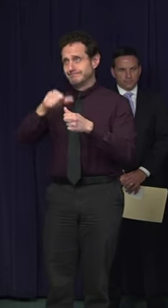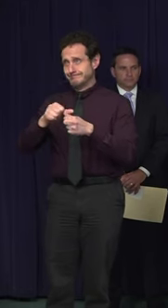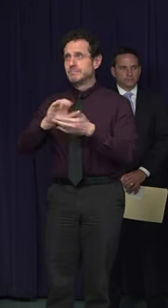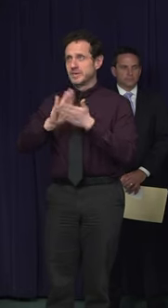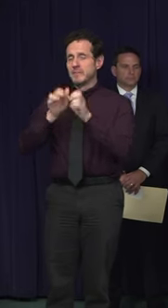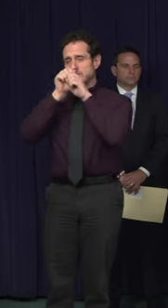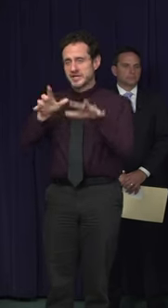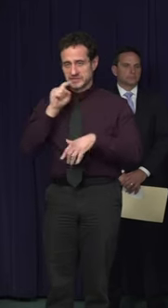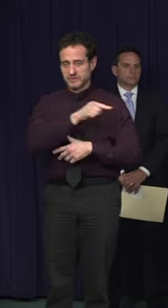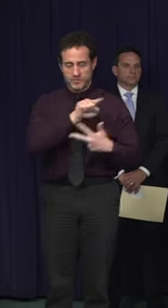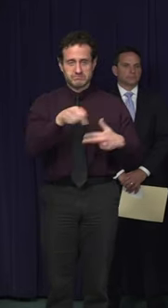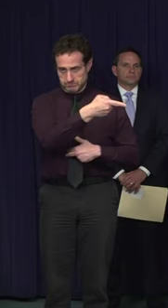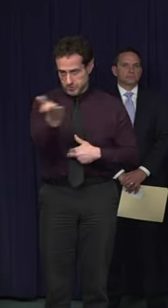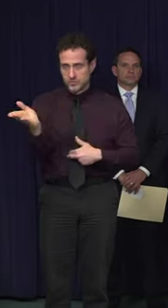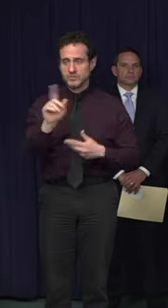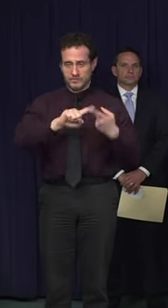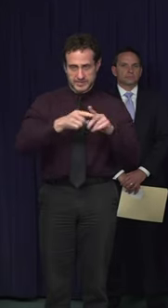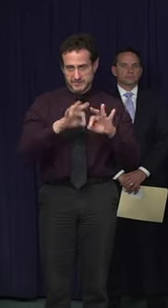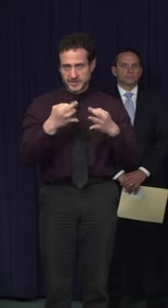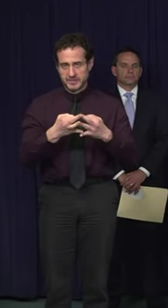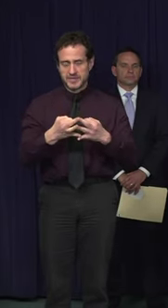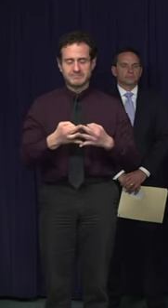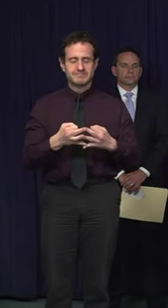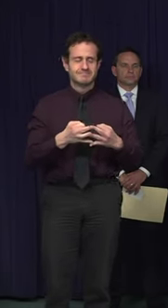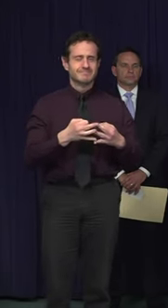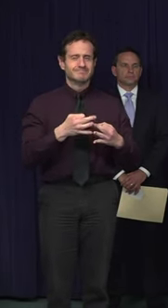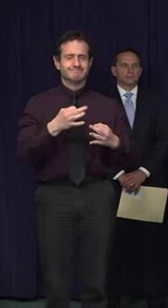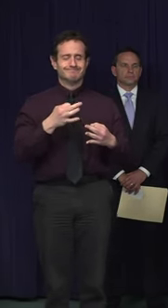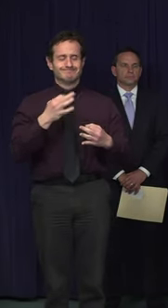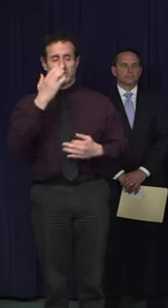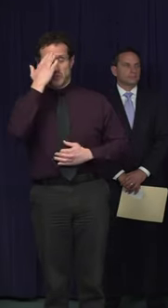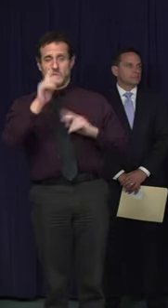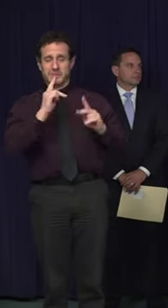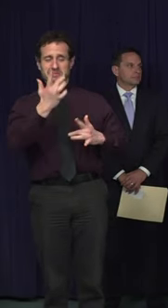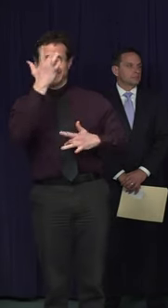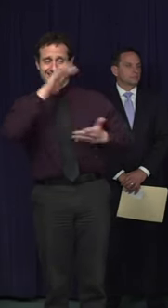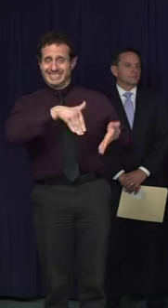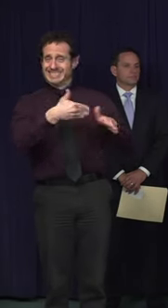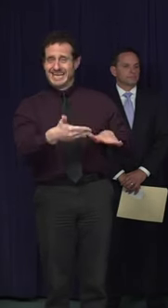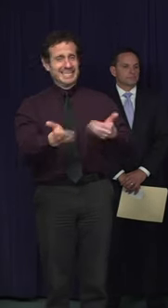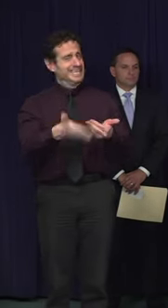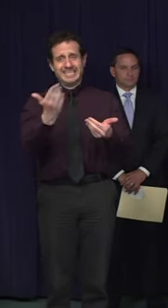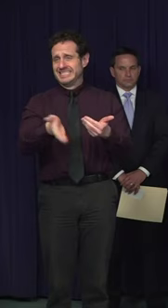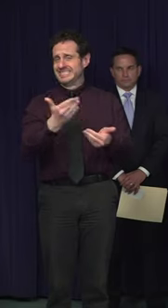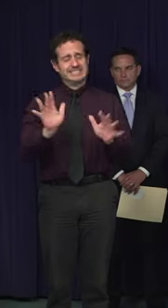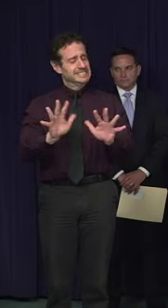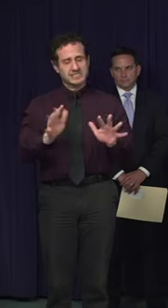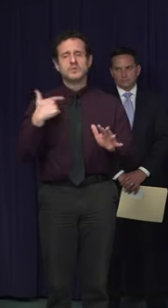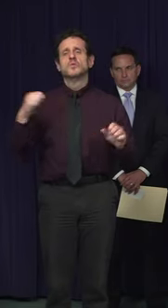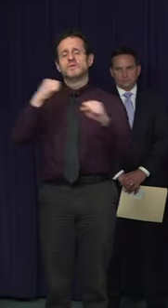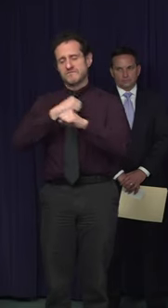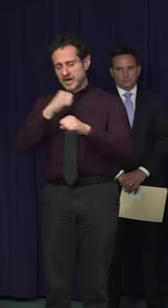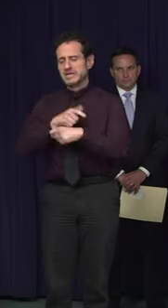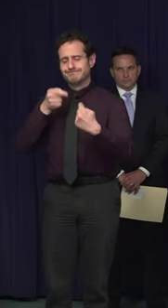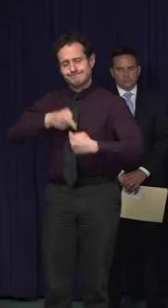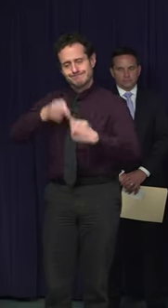These moments will not get easier, nor should they. We are fighting this fight for every person in